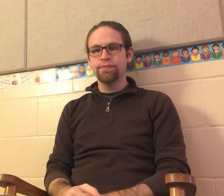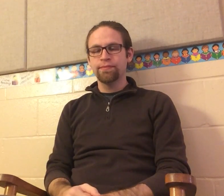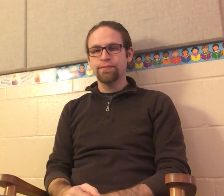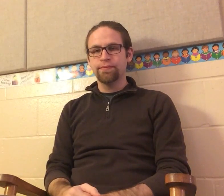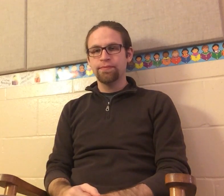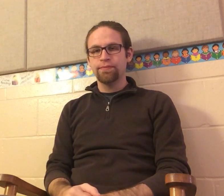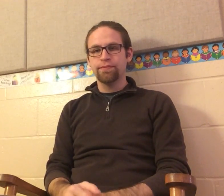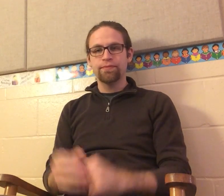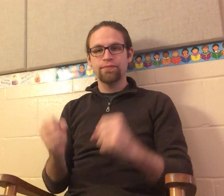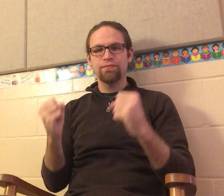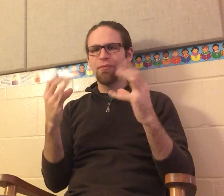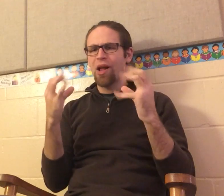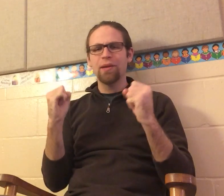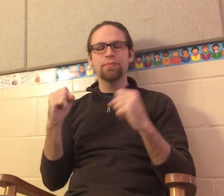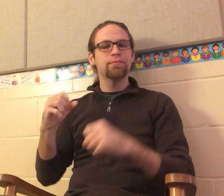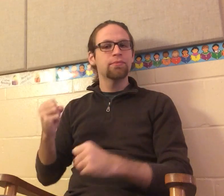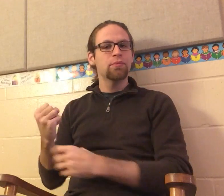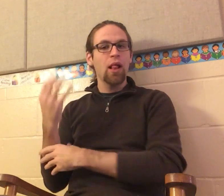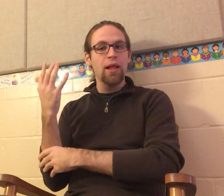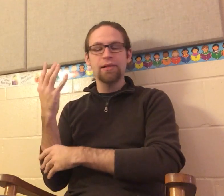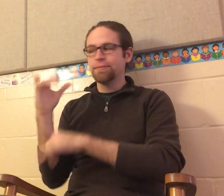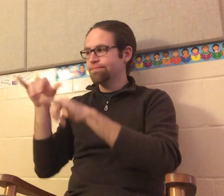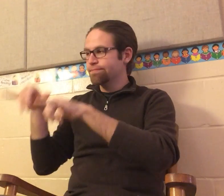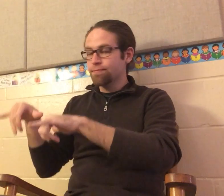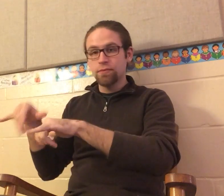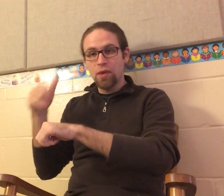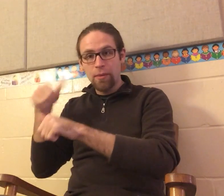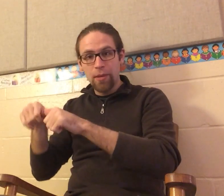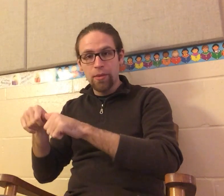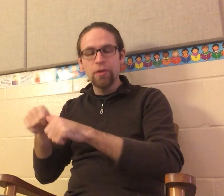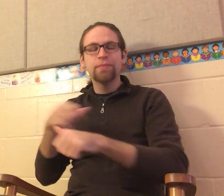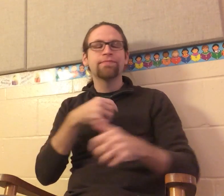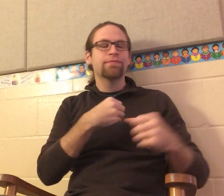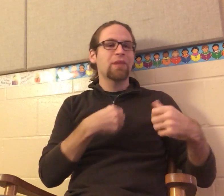Like many plants that lay dormant in winter, there are animals that hibernate.